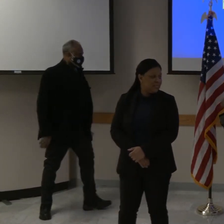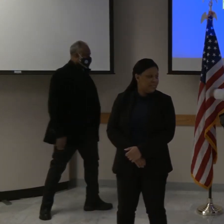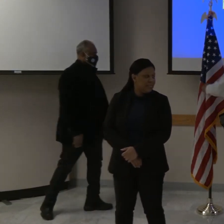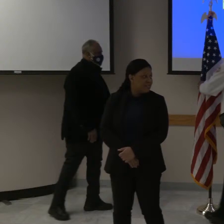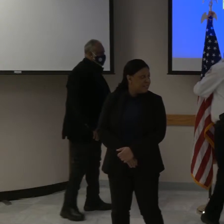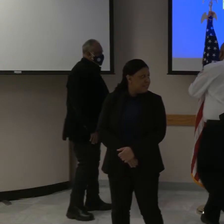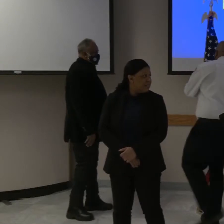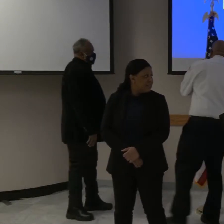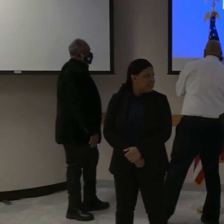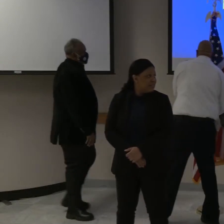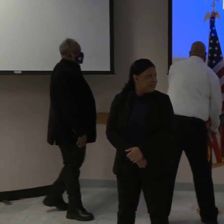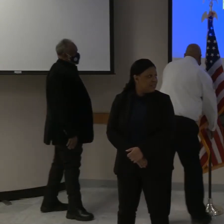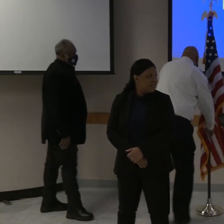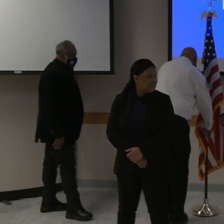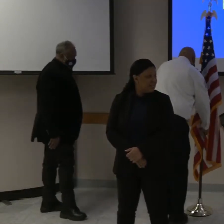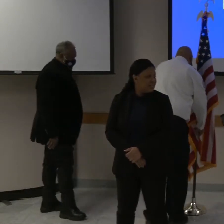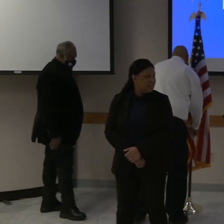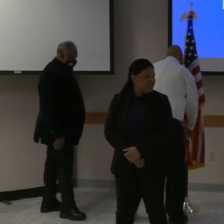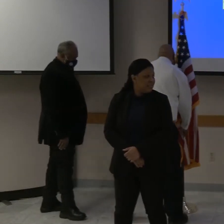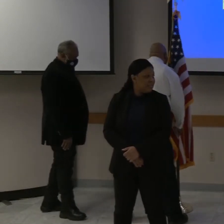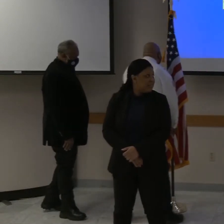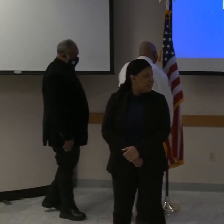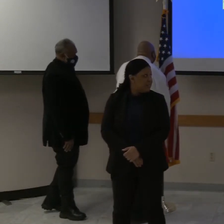Can I move this over?